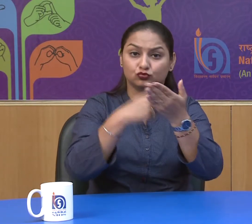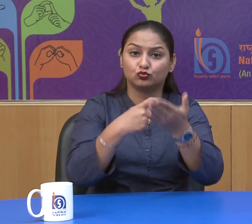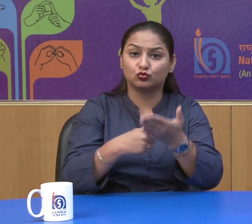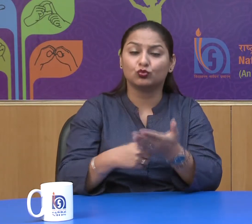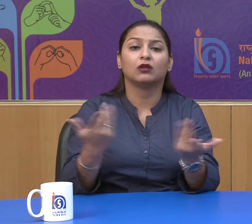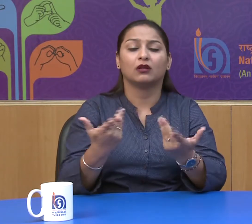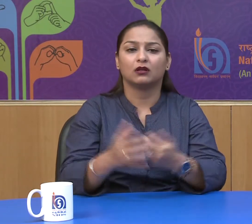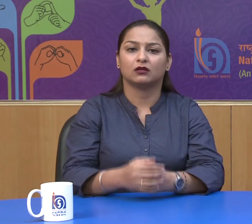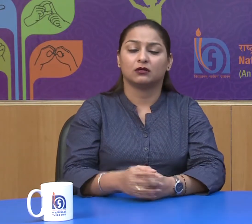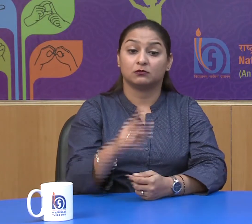to be observed in